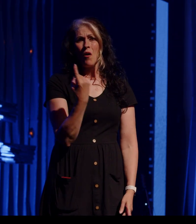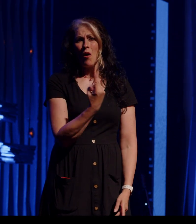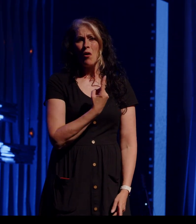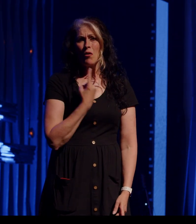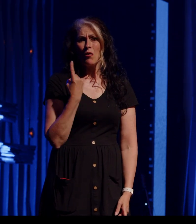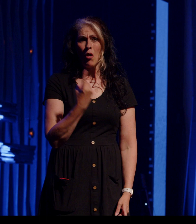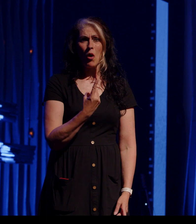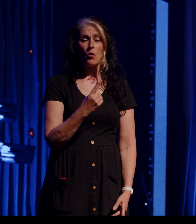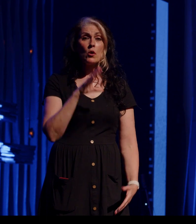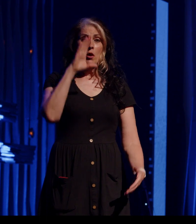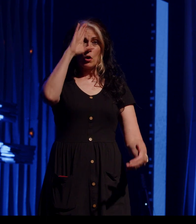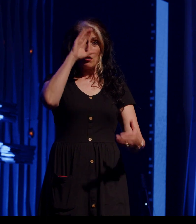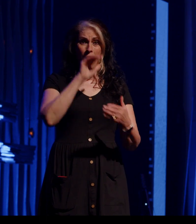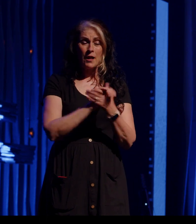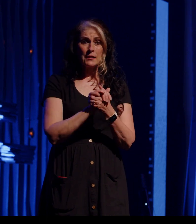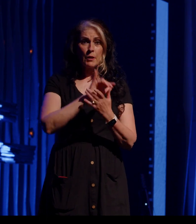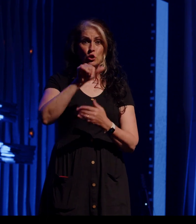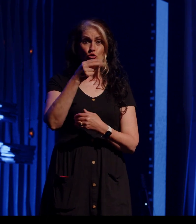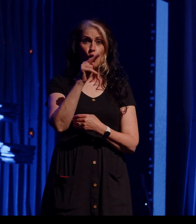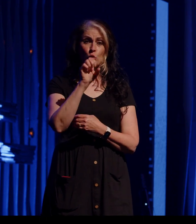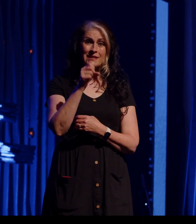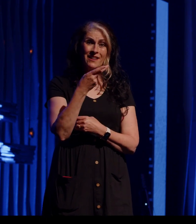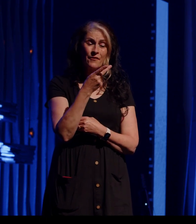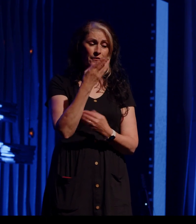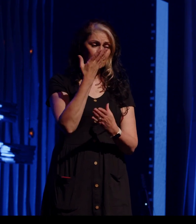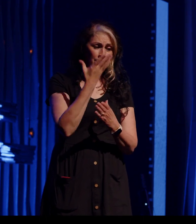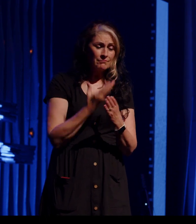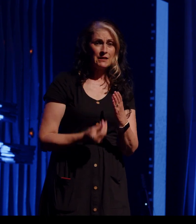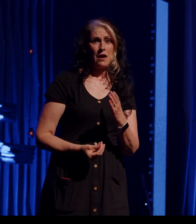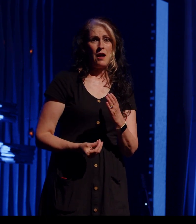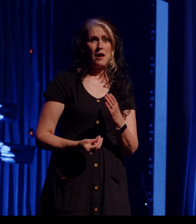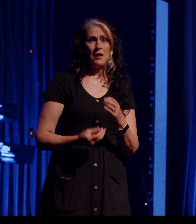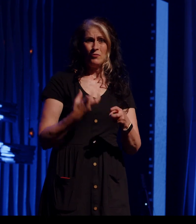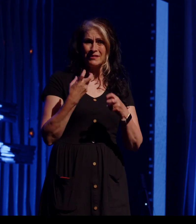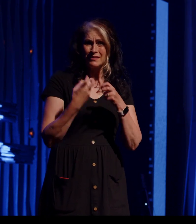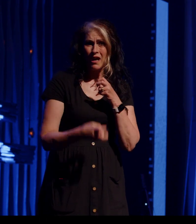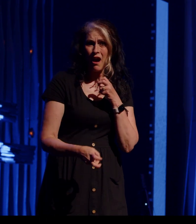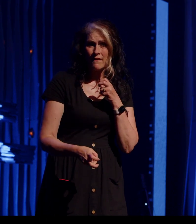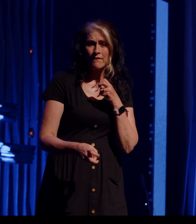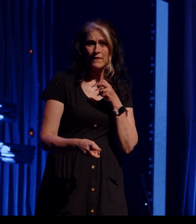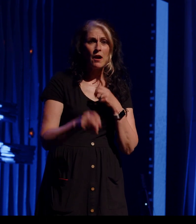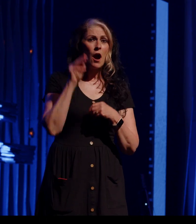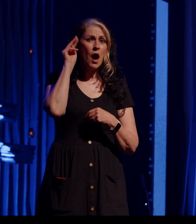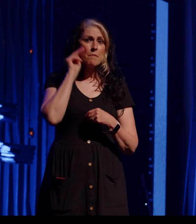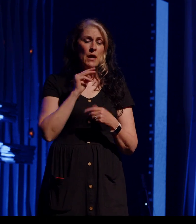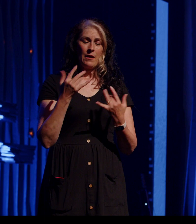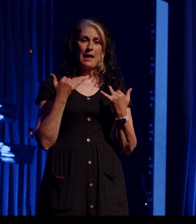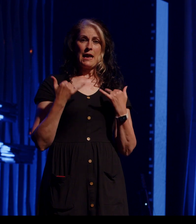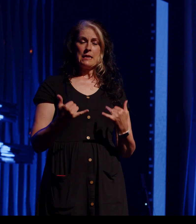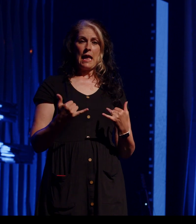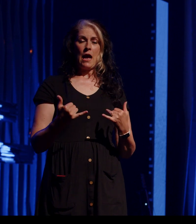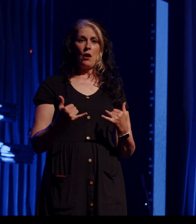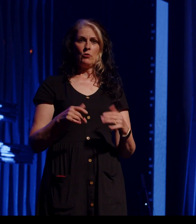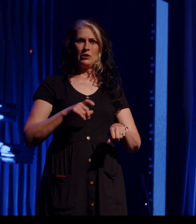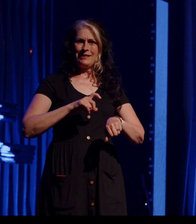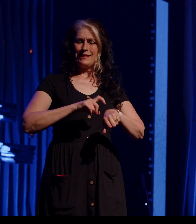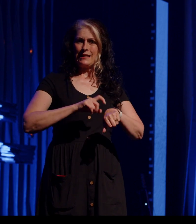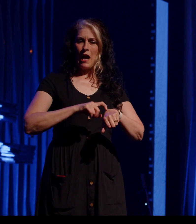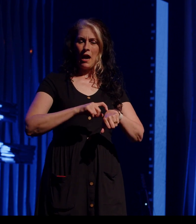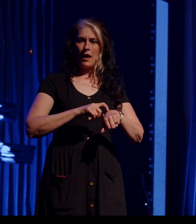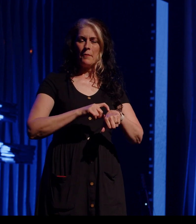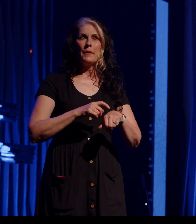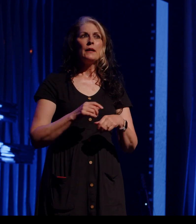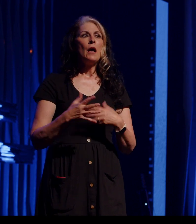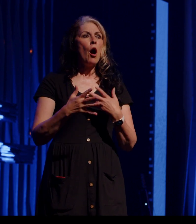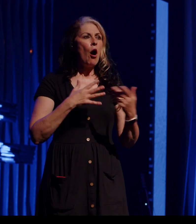when she lost her husband, Joseph. Joseph's death was hard on Mary. And now she comes to a time when